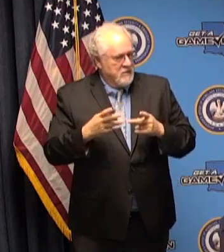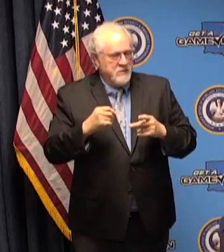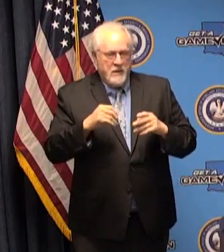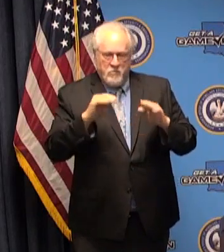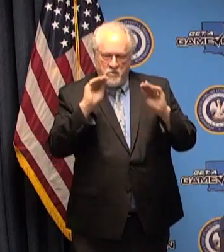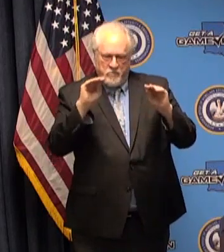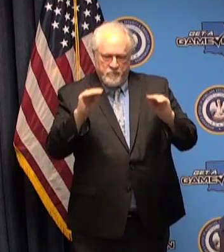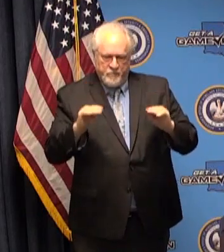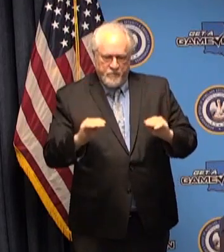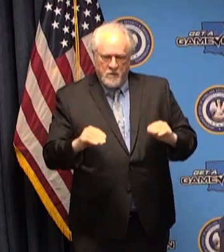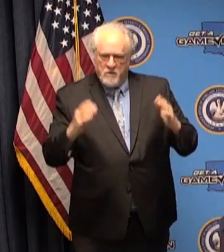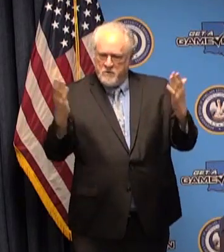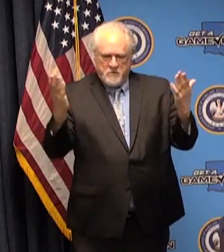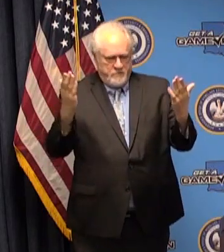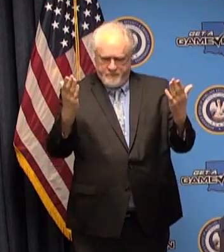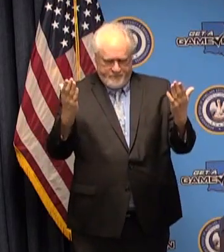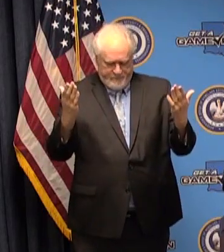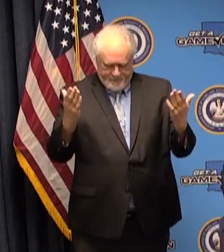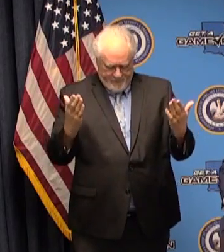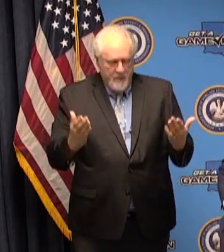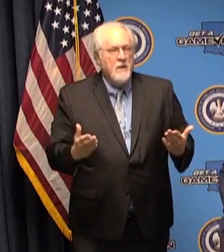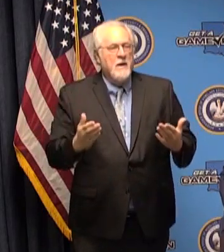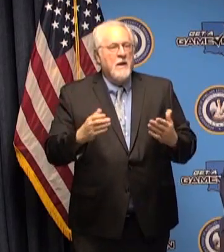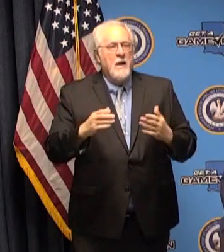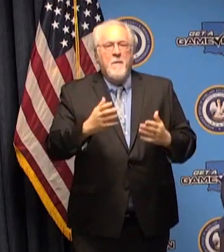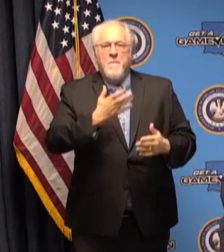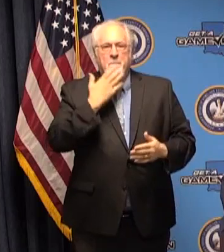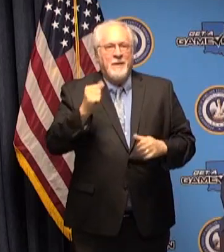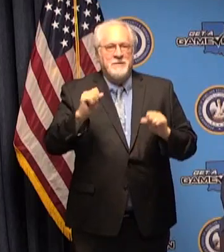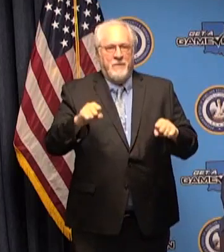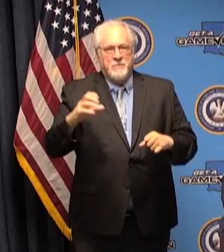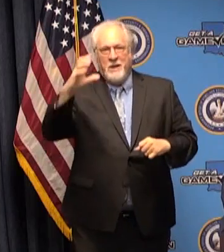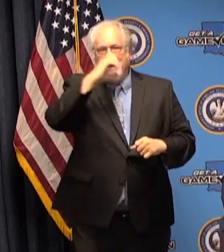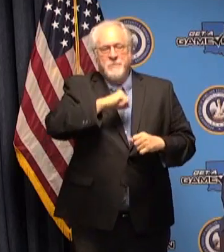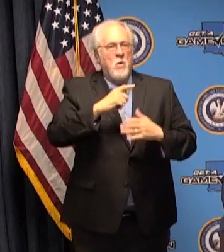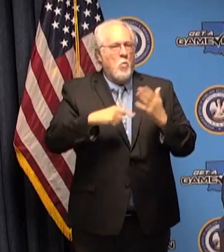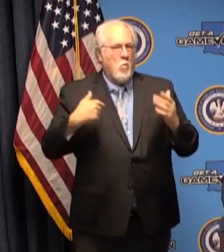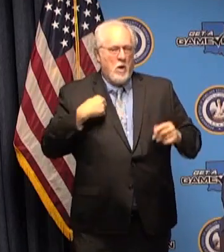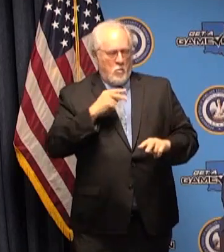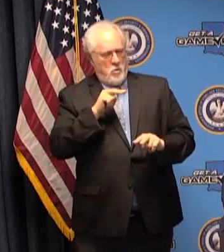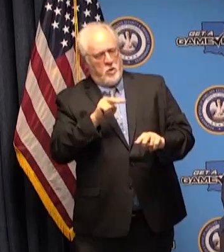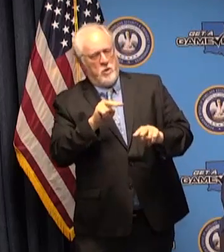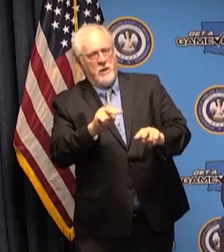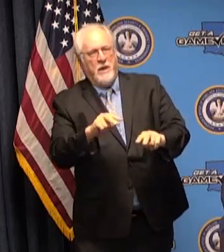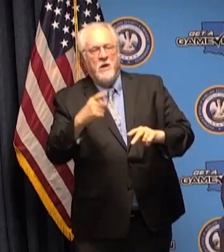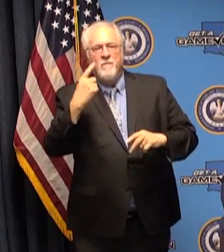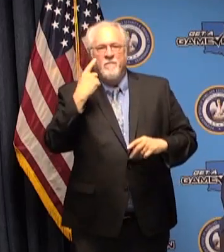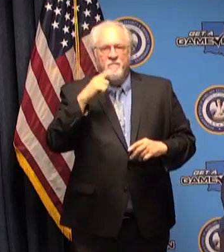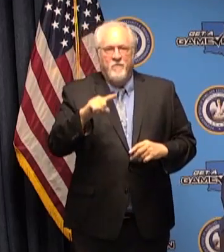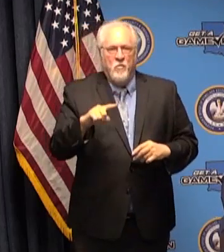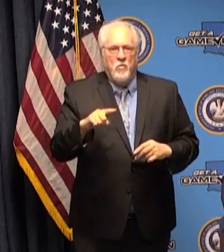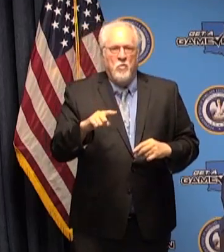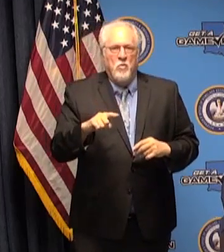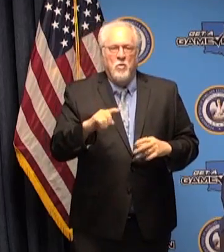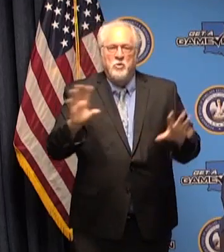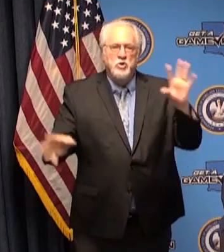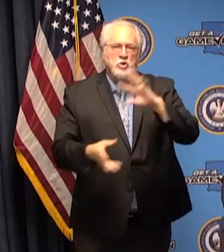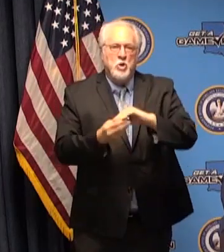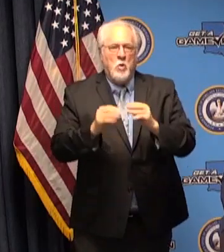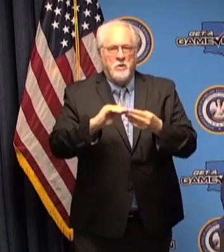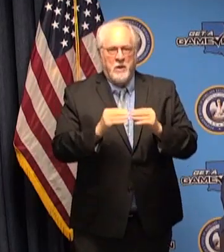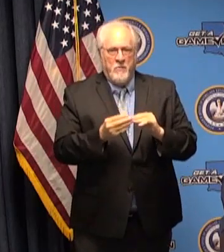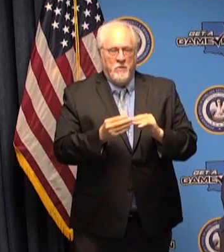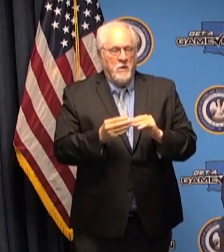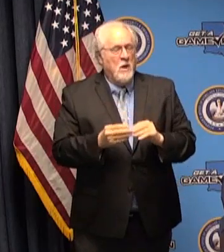be putting those sources side by side to come up with the best possible estimate of what we're looking at in terms of the total number